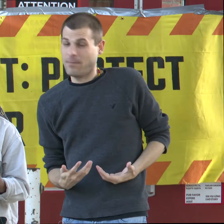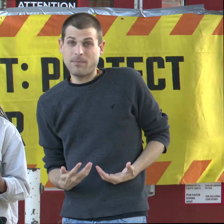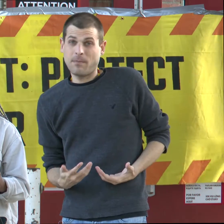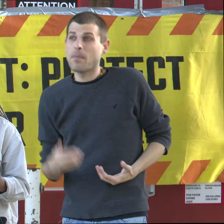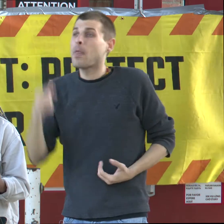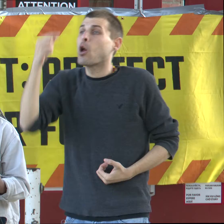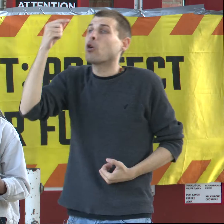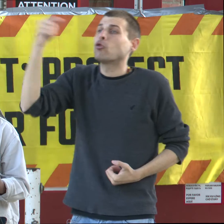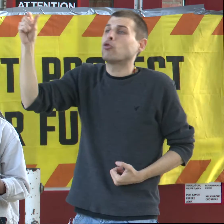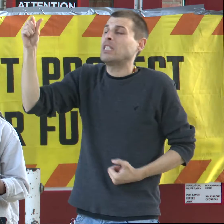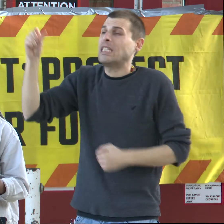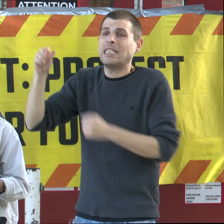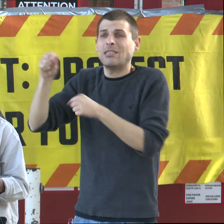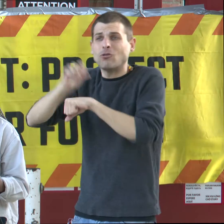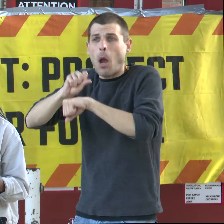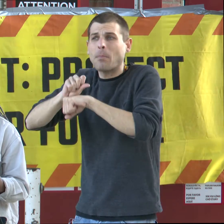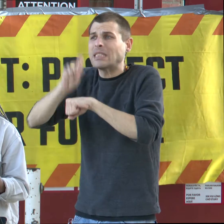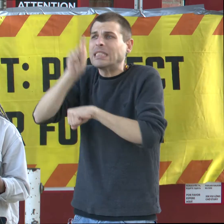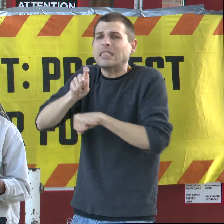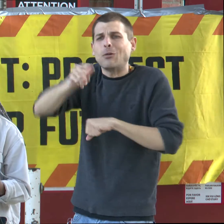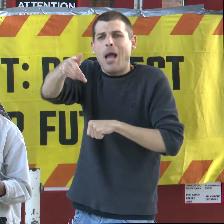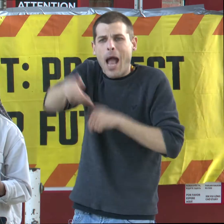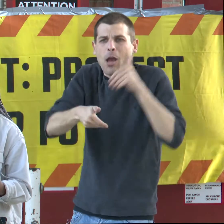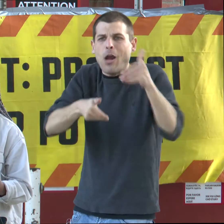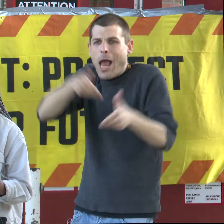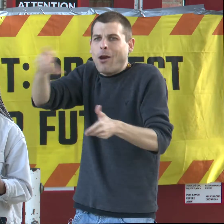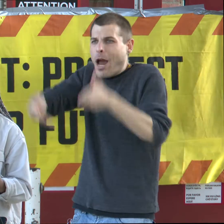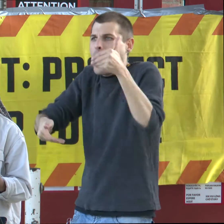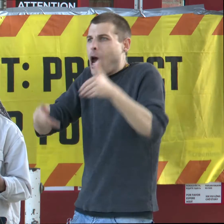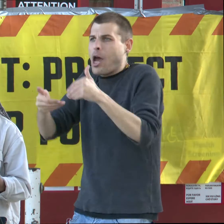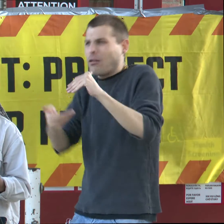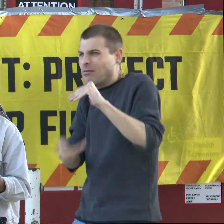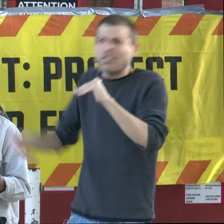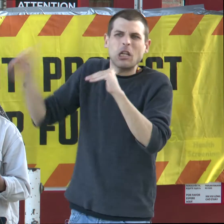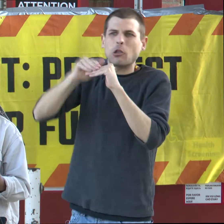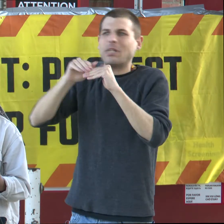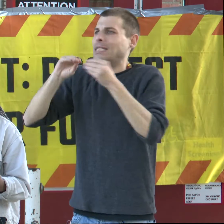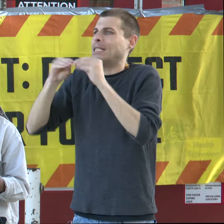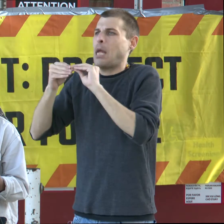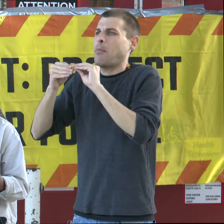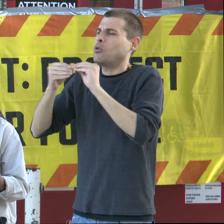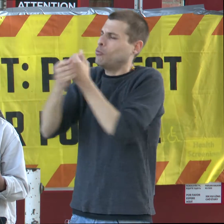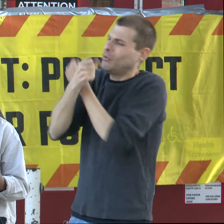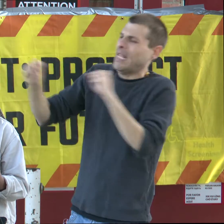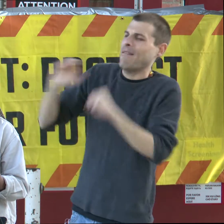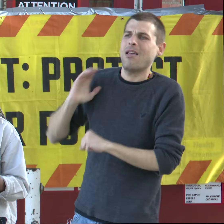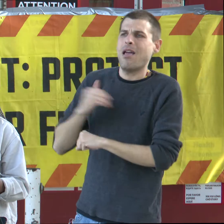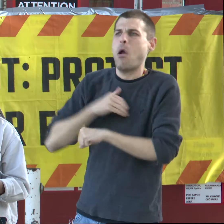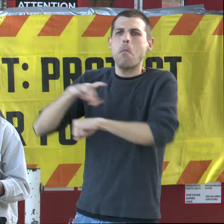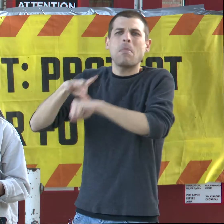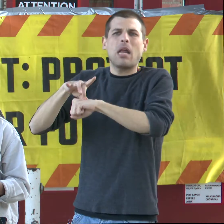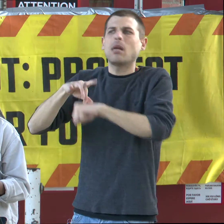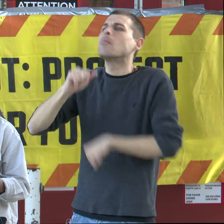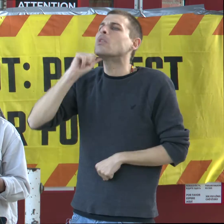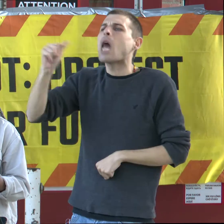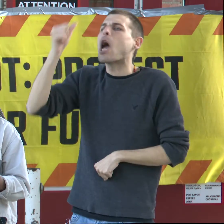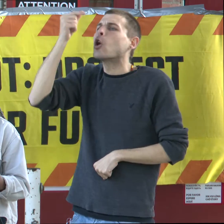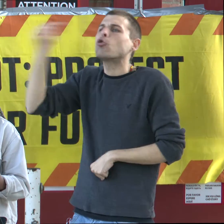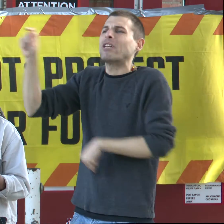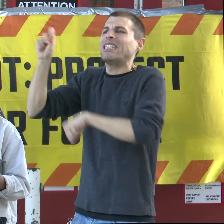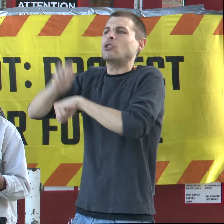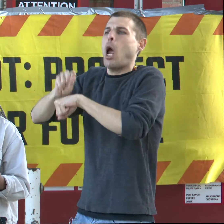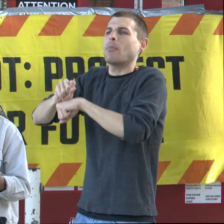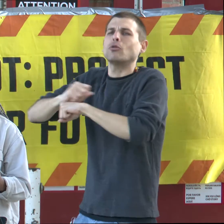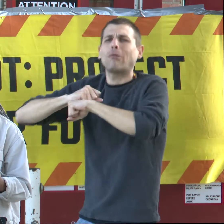green collar jobs that heal our community, clean our air, and save our planet, not merely used by ODOT to justify freeway